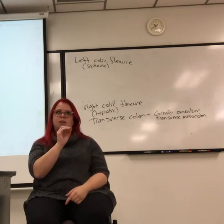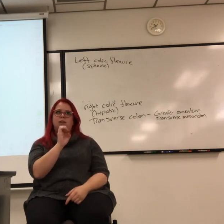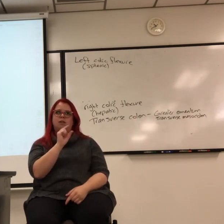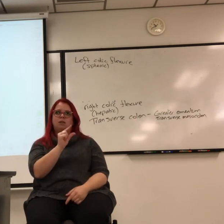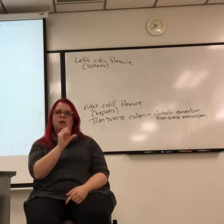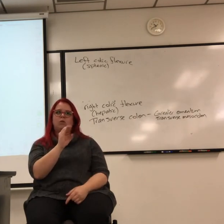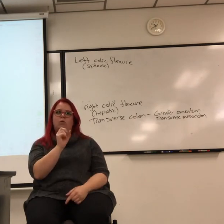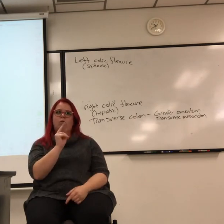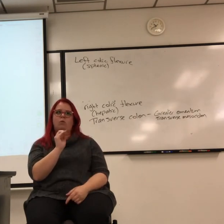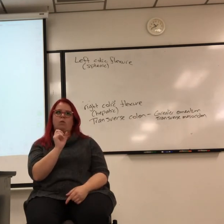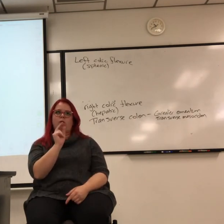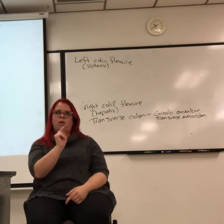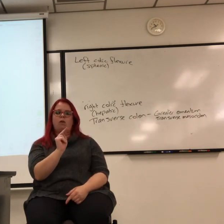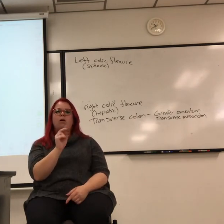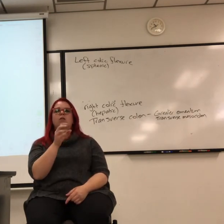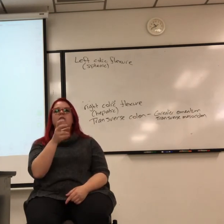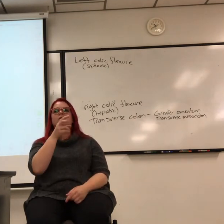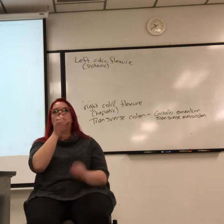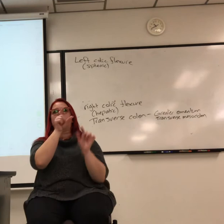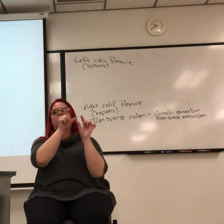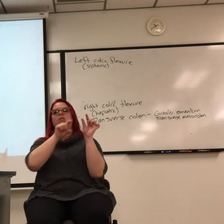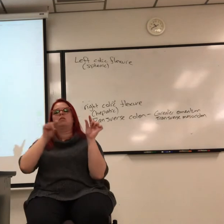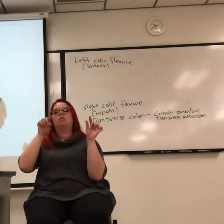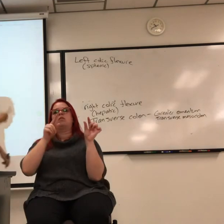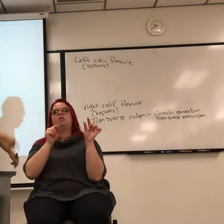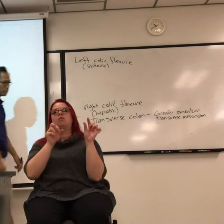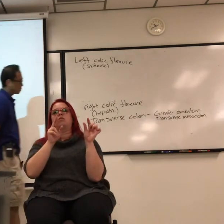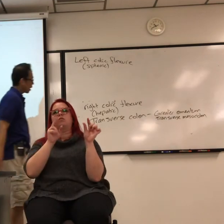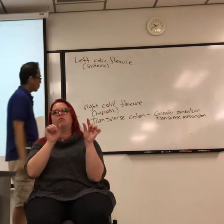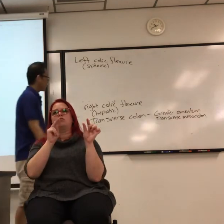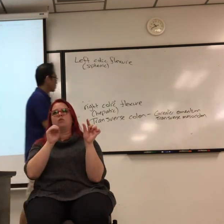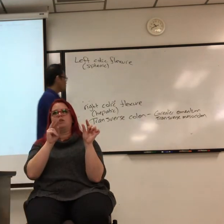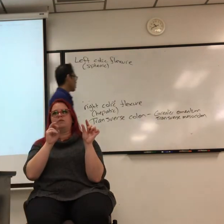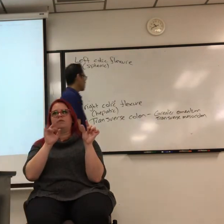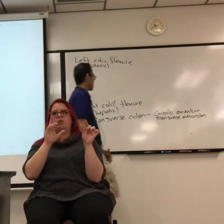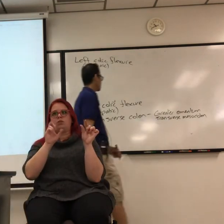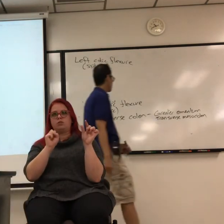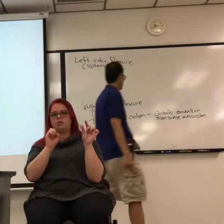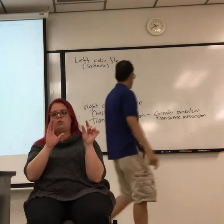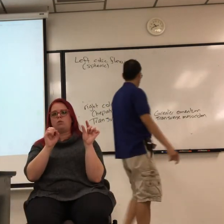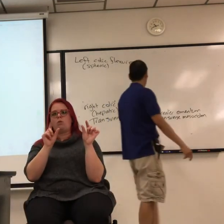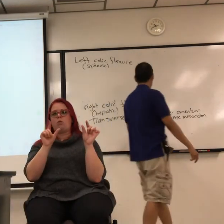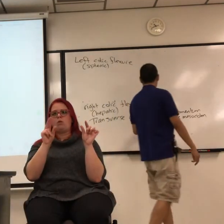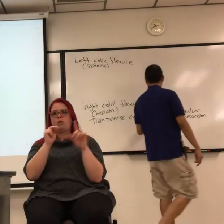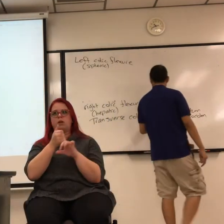The transverse colon, I should have wrote, was intraperitoneal. I'll put intra.